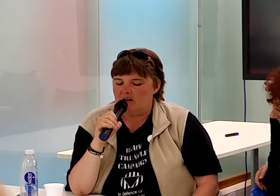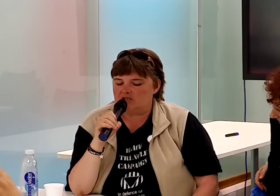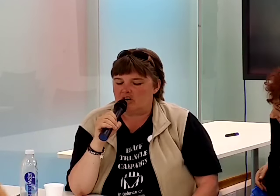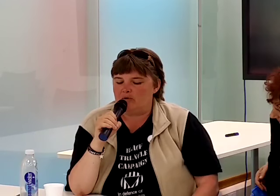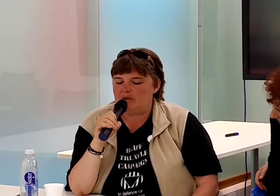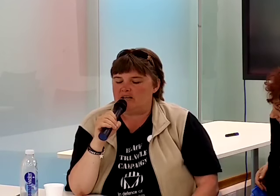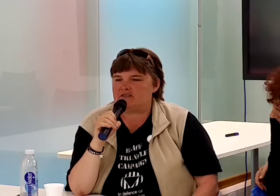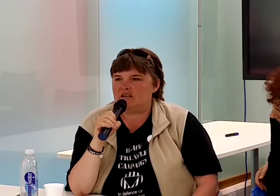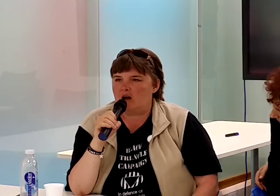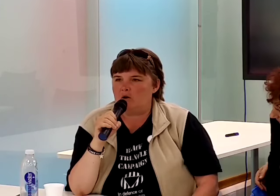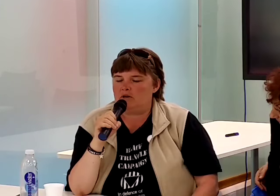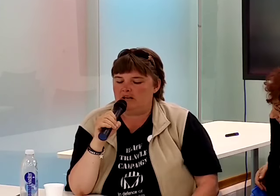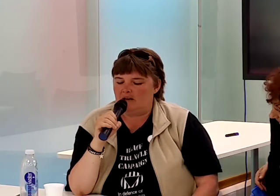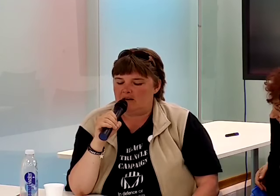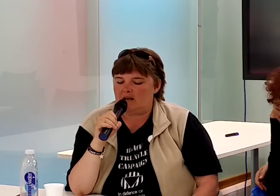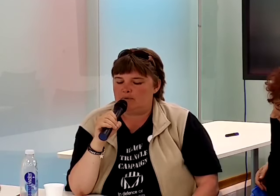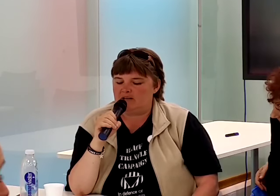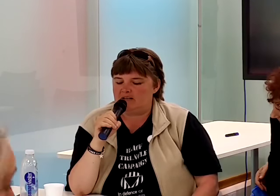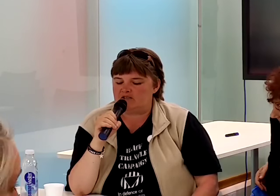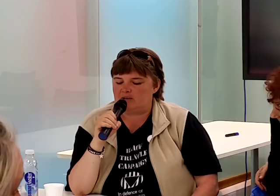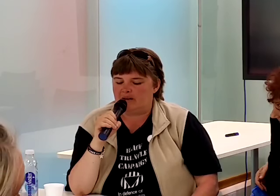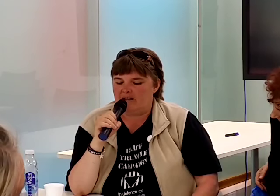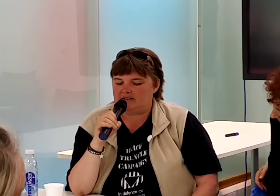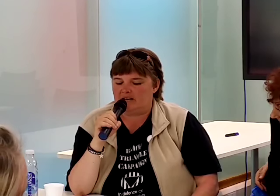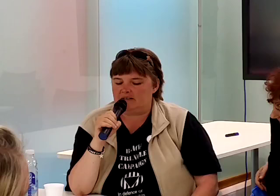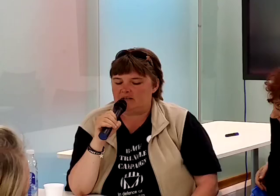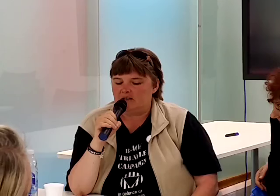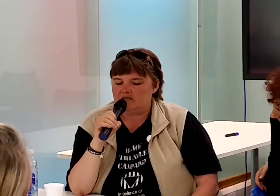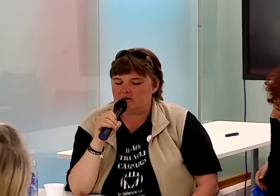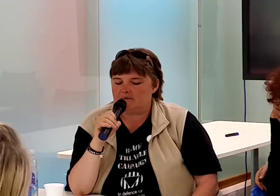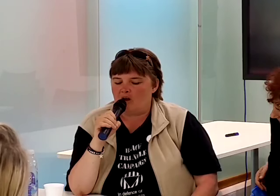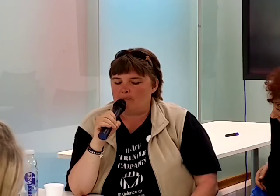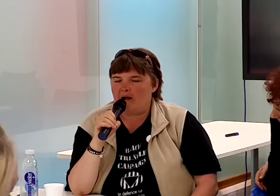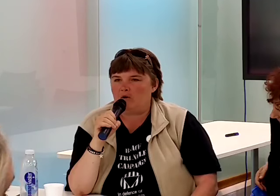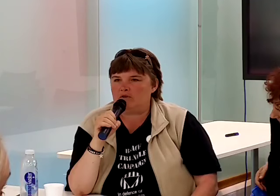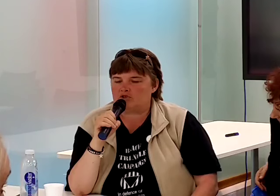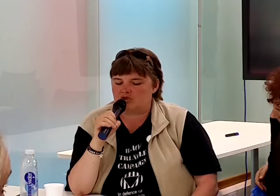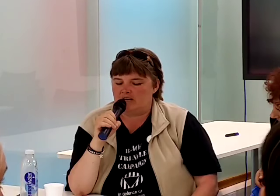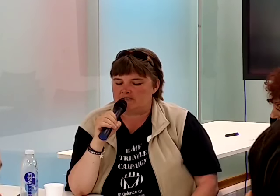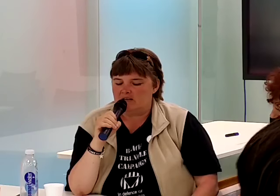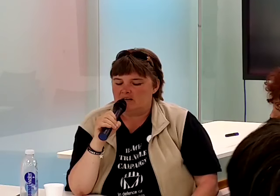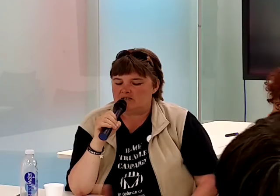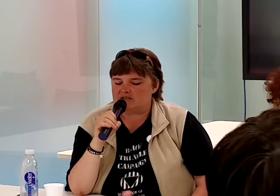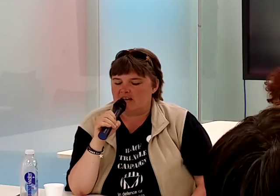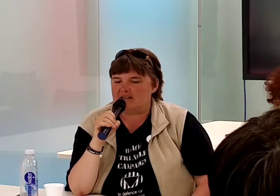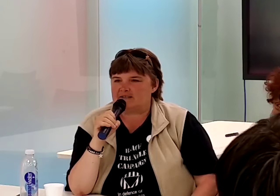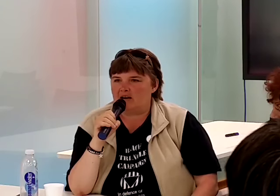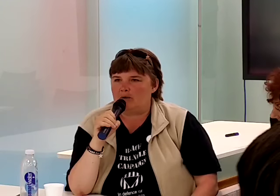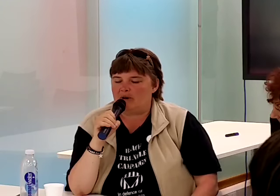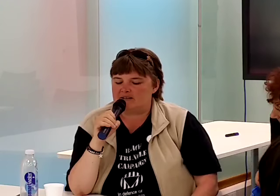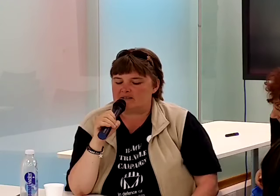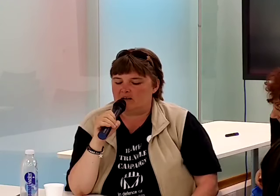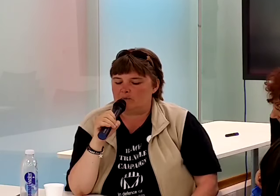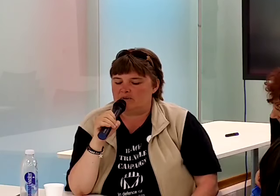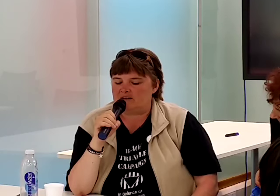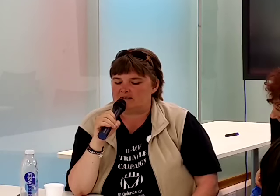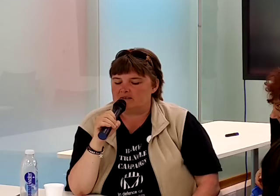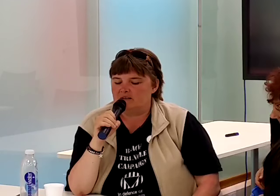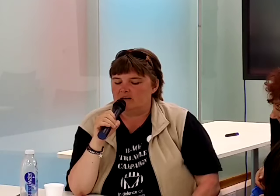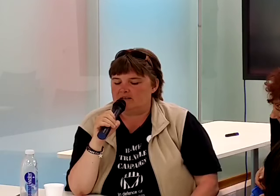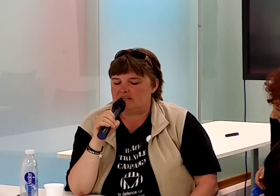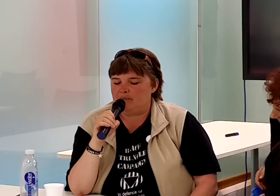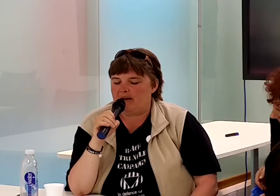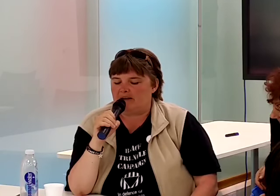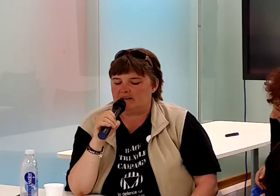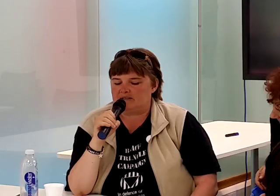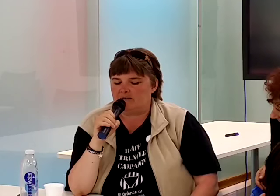actions. And Jeremy is the only Labour leadership candidate to have come out on the street to stand side by side with